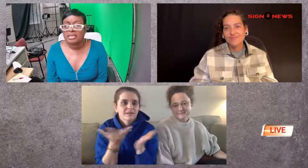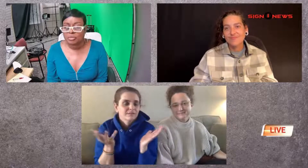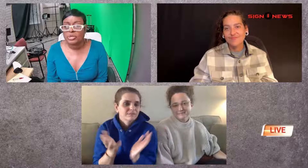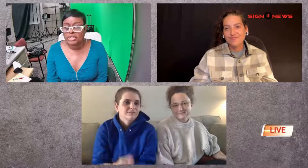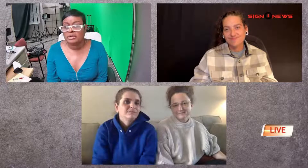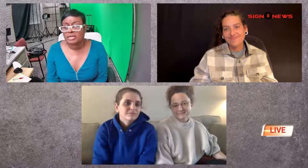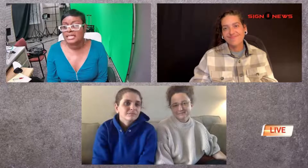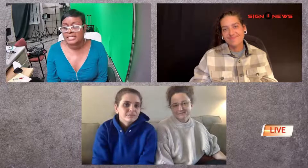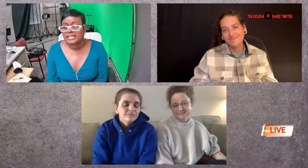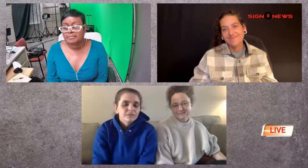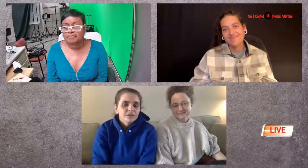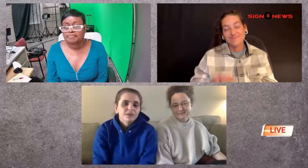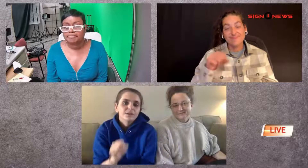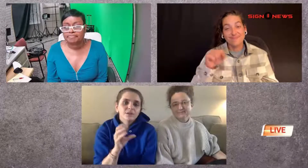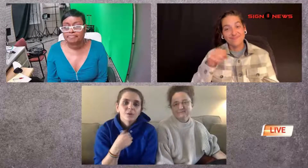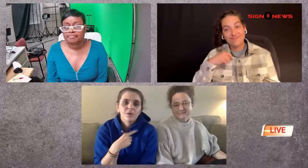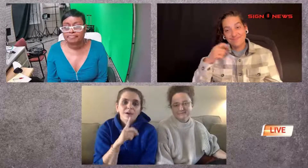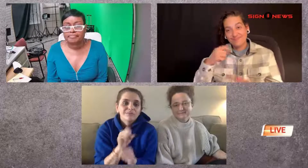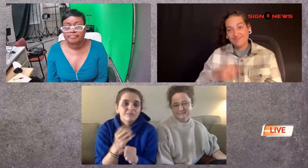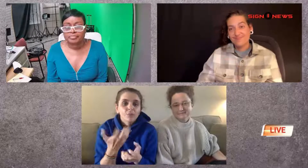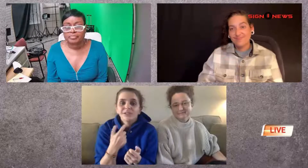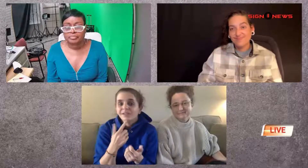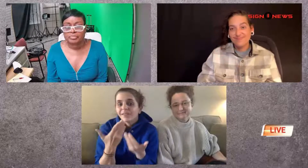We need more people like this.